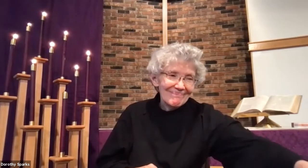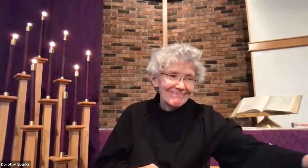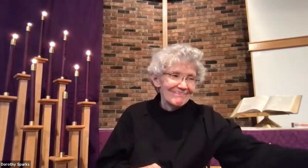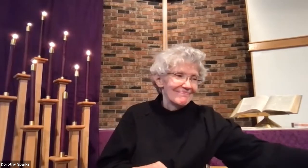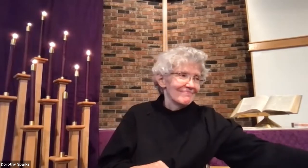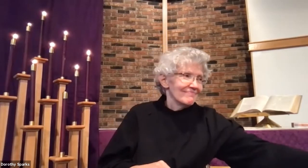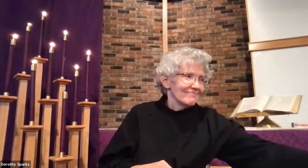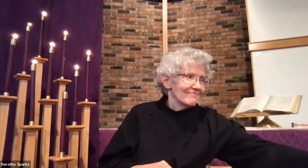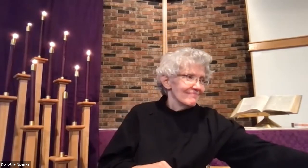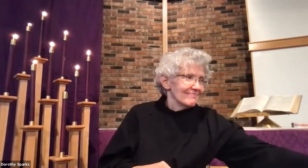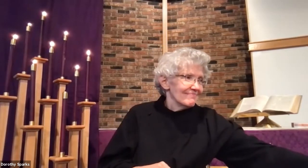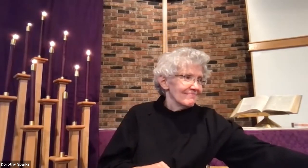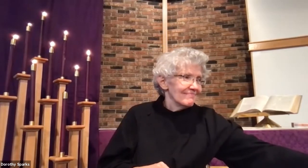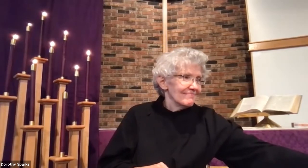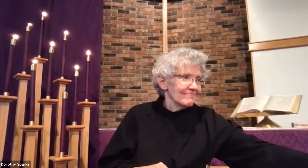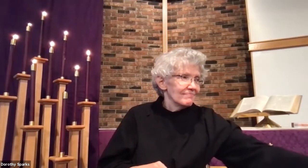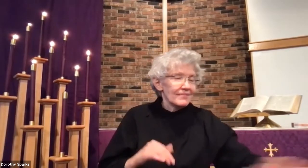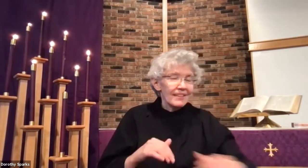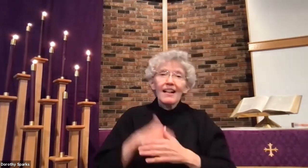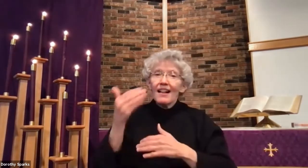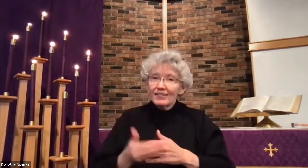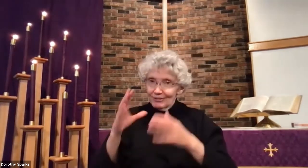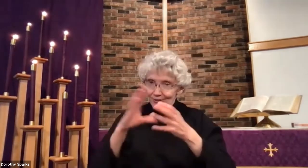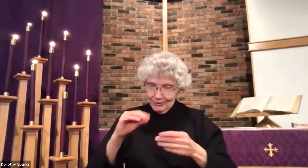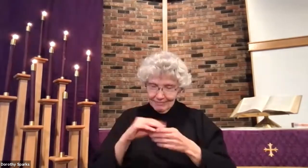challenges this point of view through these parables.